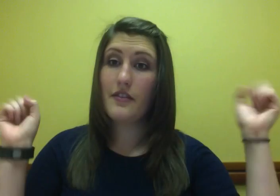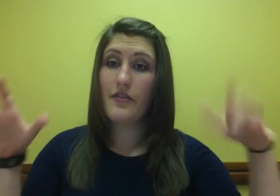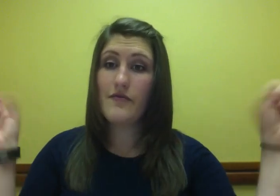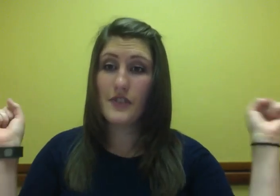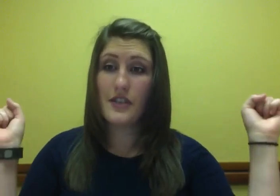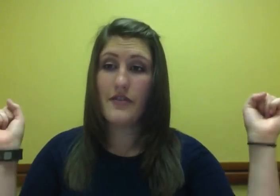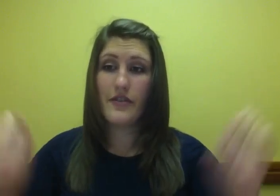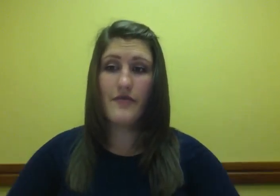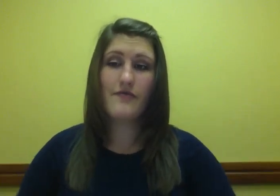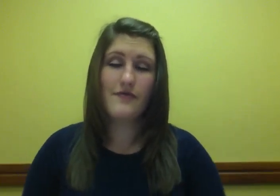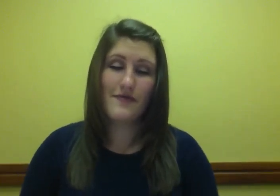Leave.